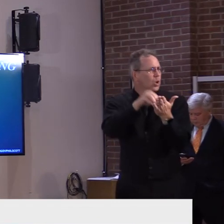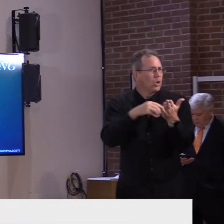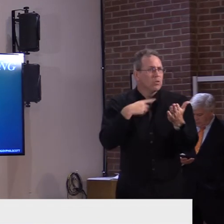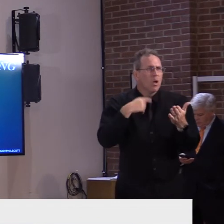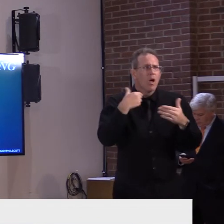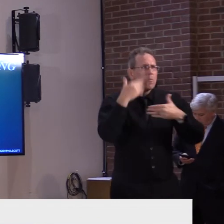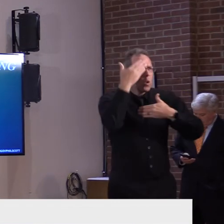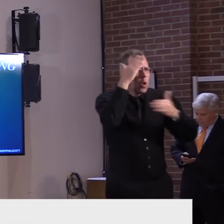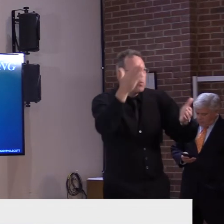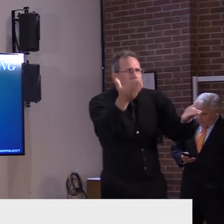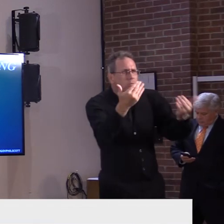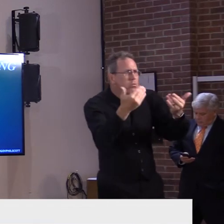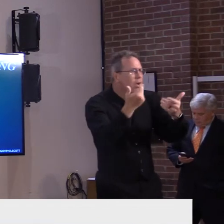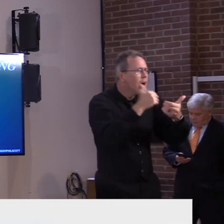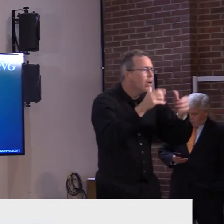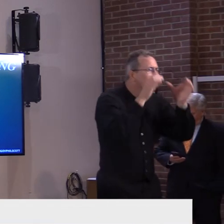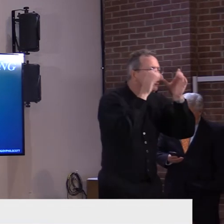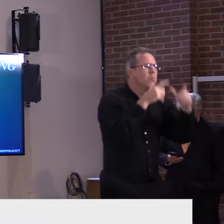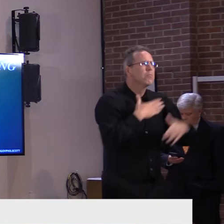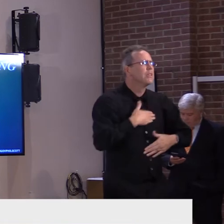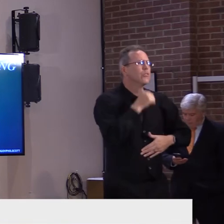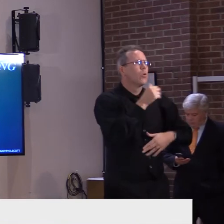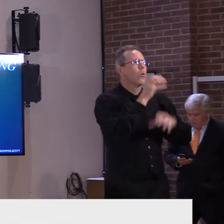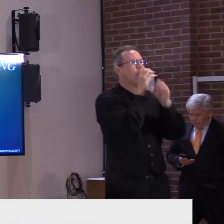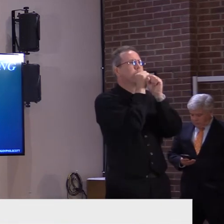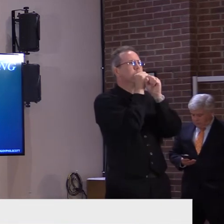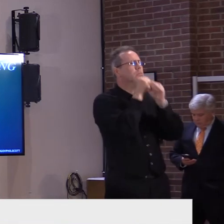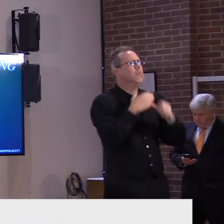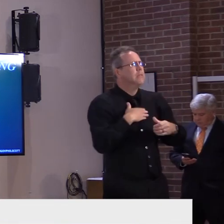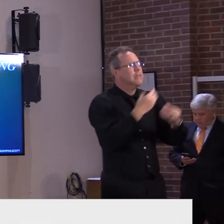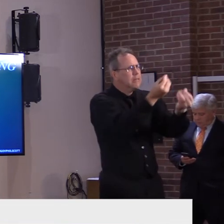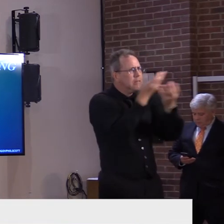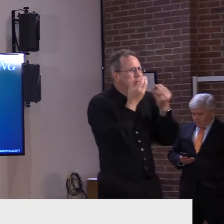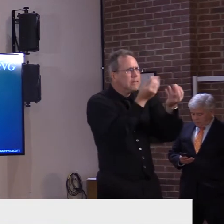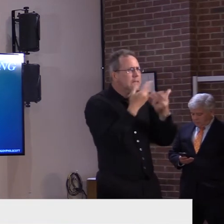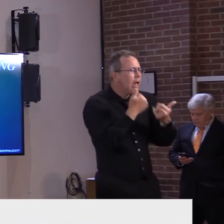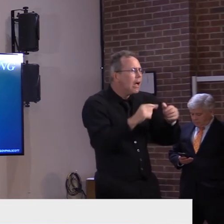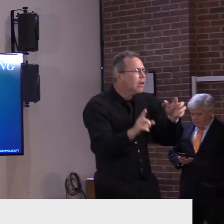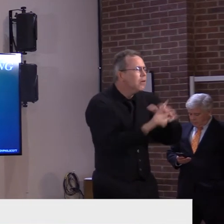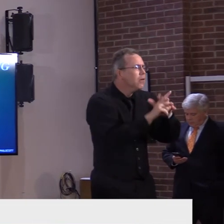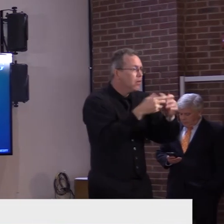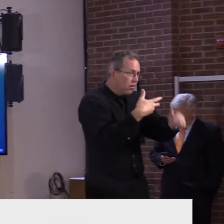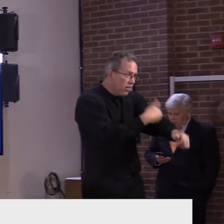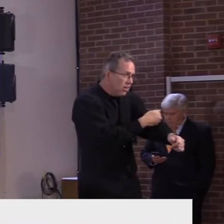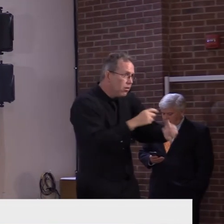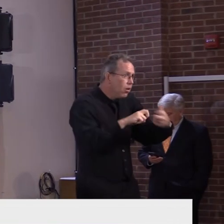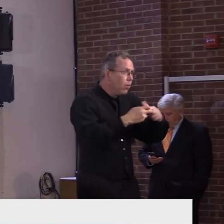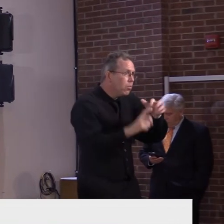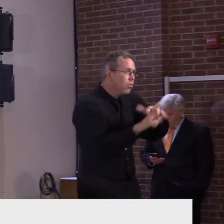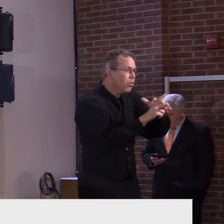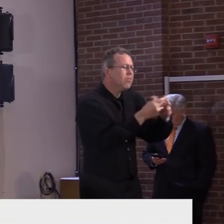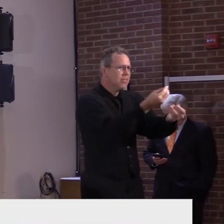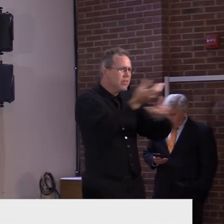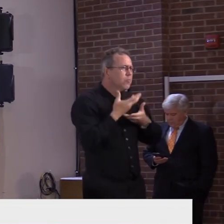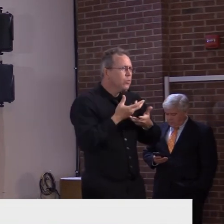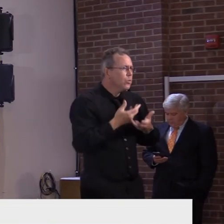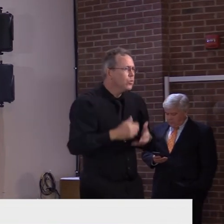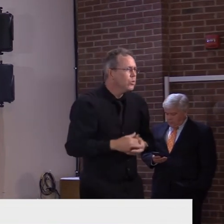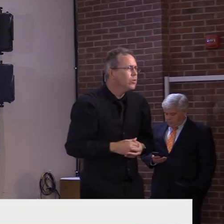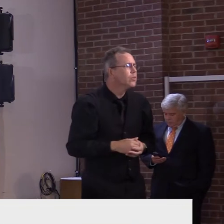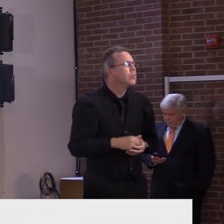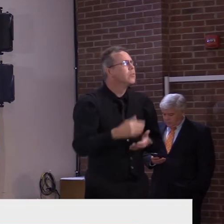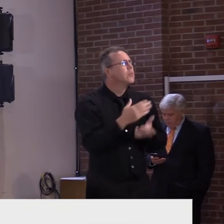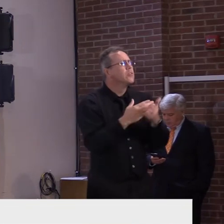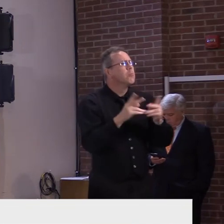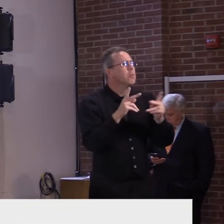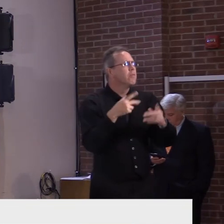if we didn't have them reported widely. That's where we learned about myocarditis, for instance, with